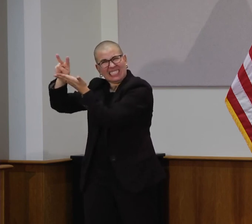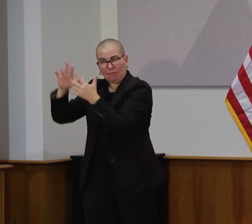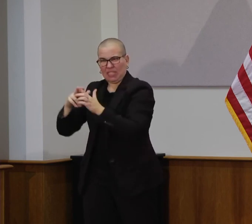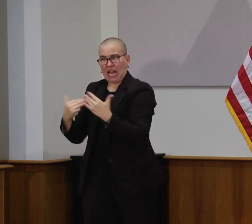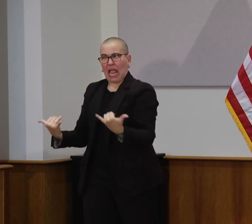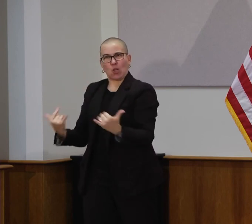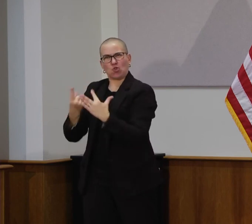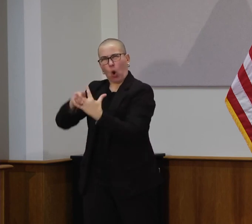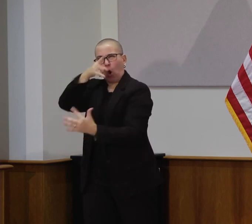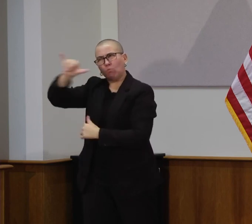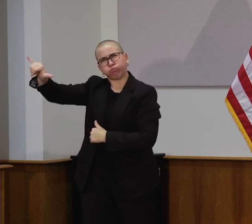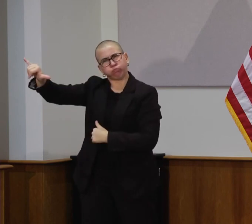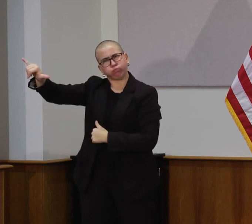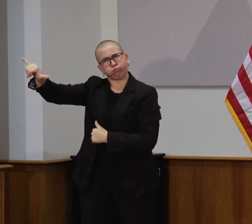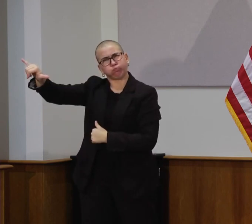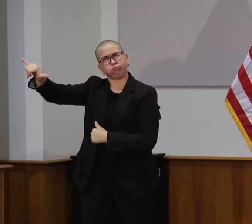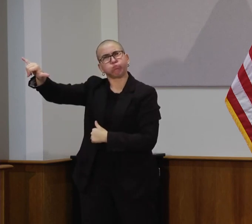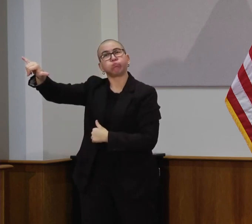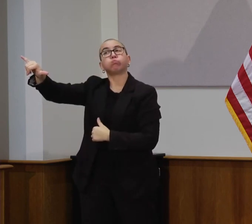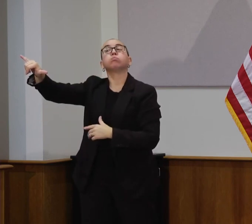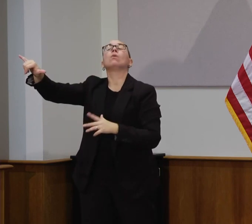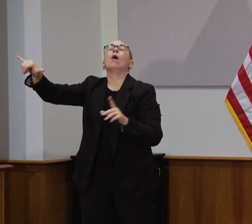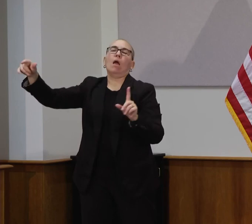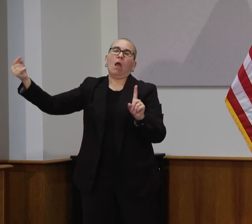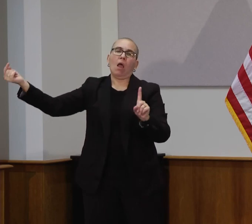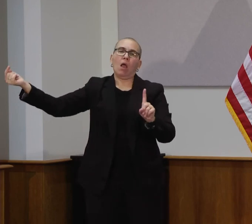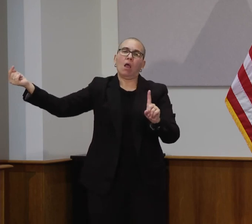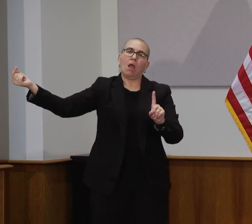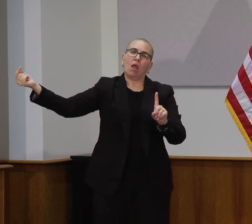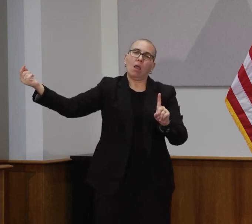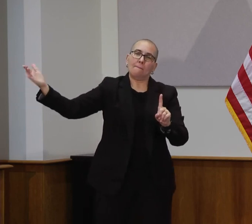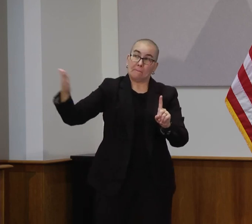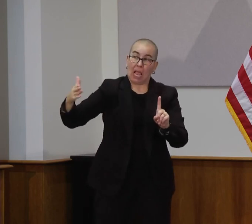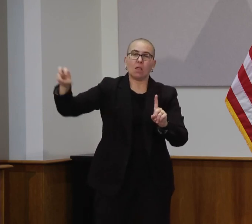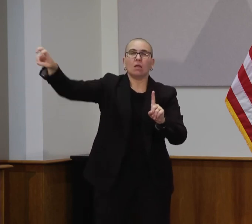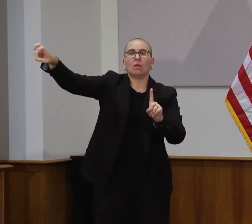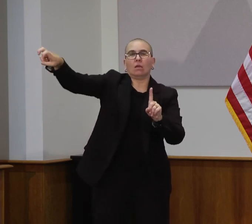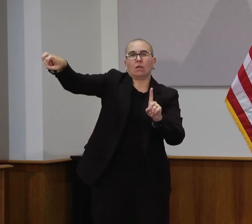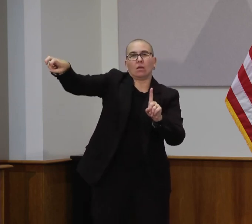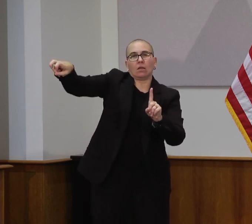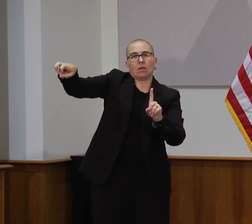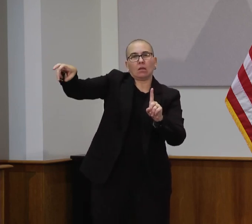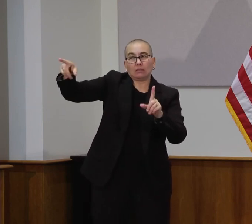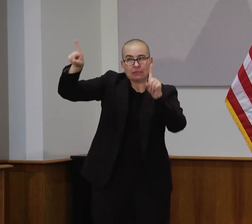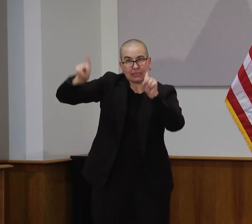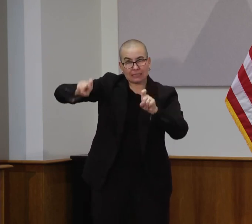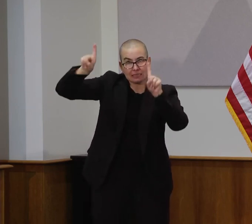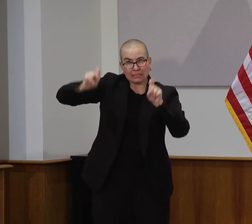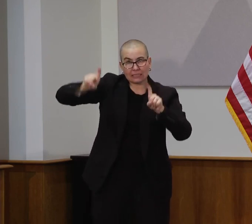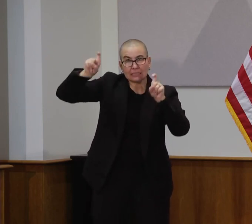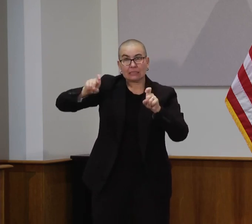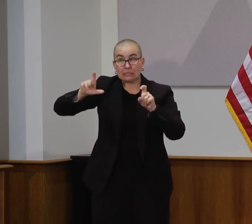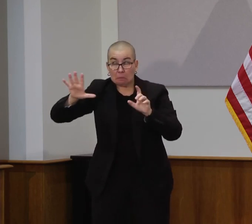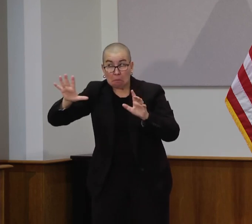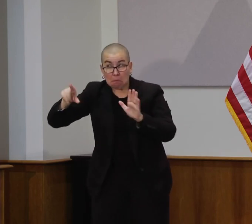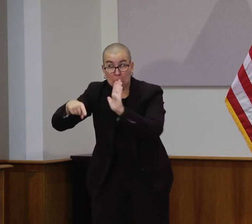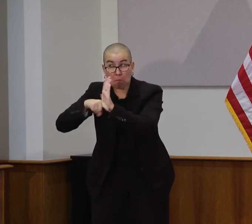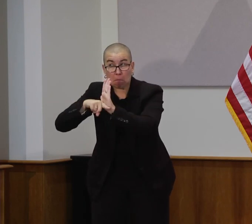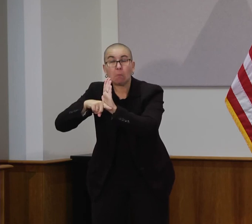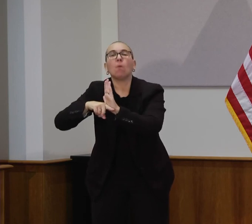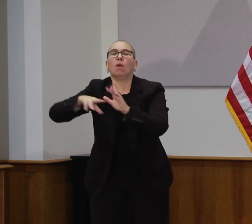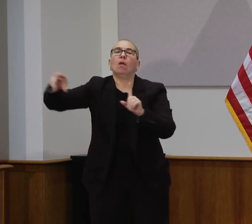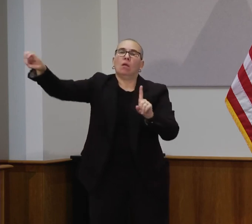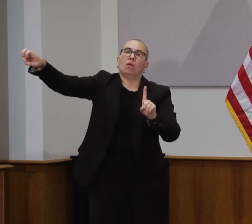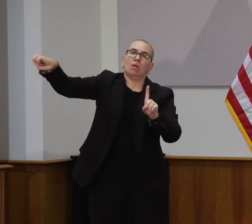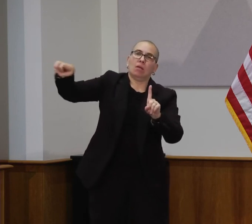several days before you travel or visit family so you can isolate on campus before going home if you're positive. If